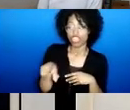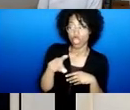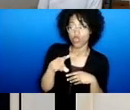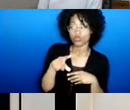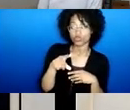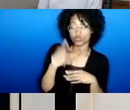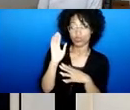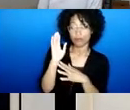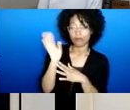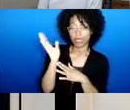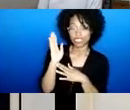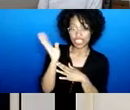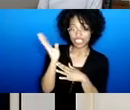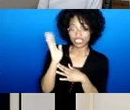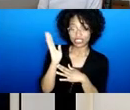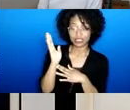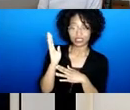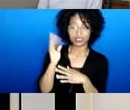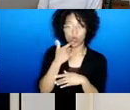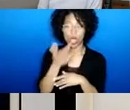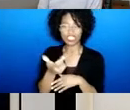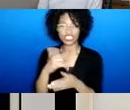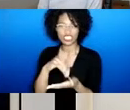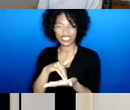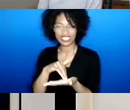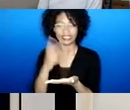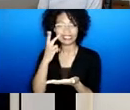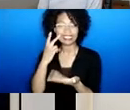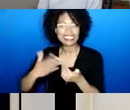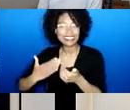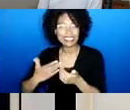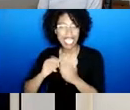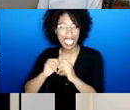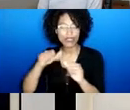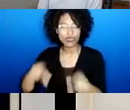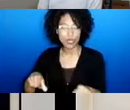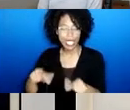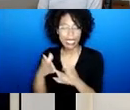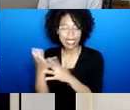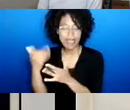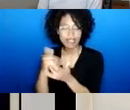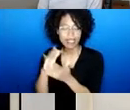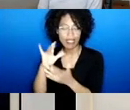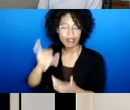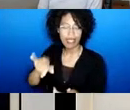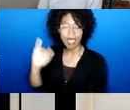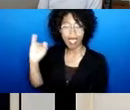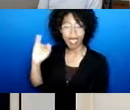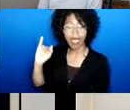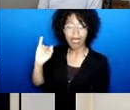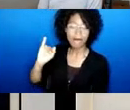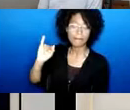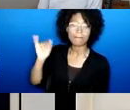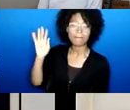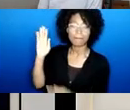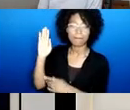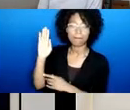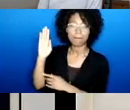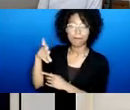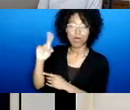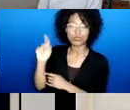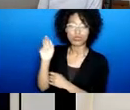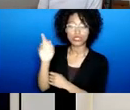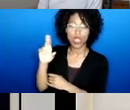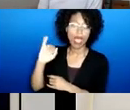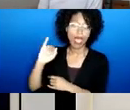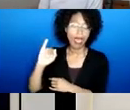presentations to see the easy way in which you could do it. If you choose to do it, it's very user-friendly. And